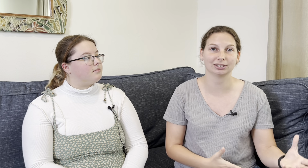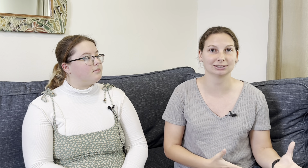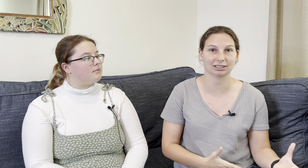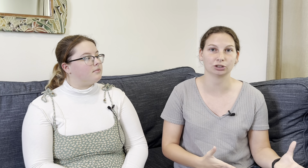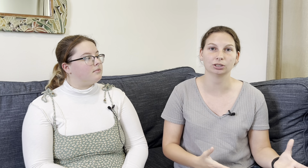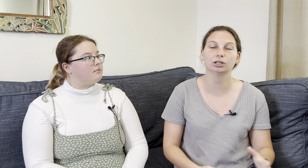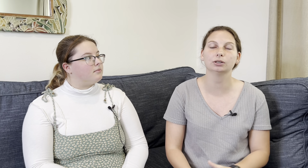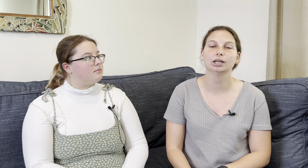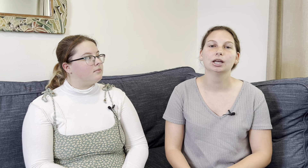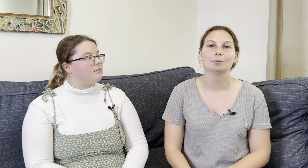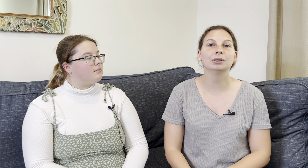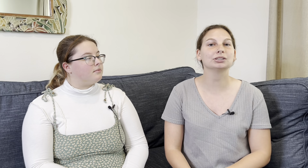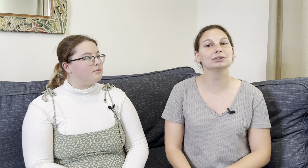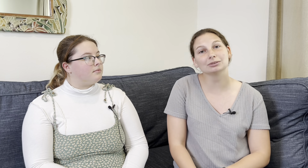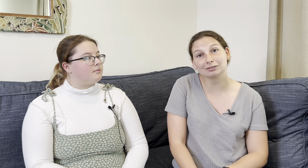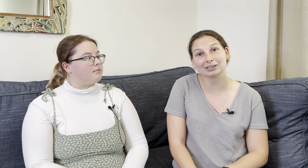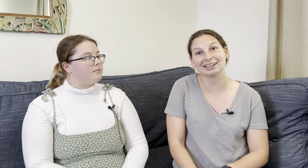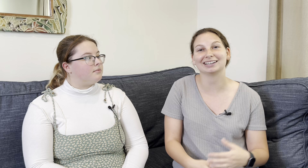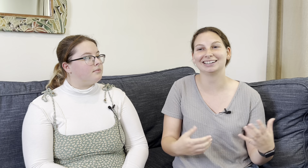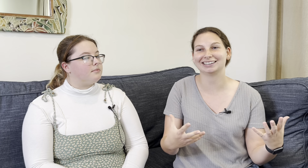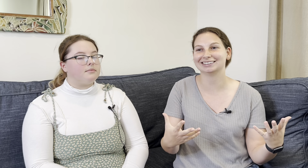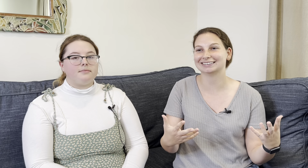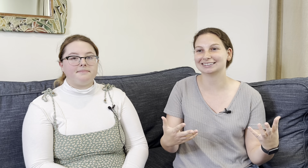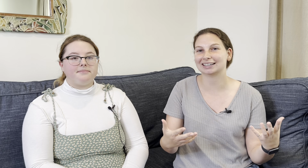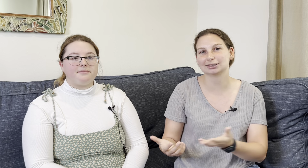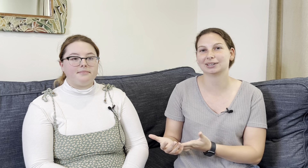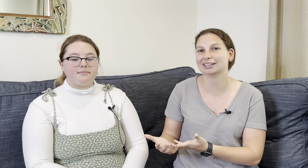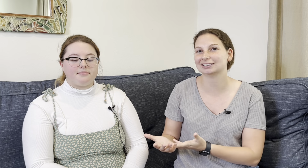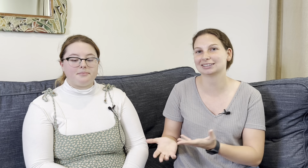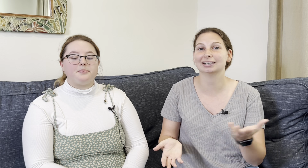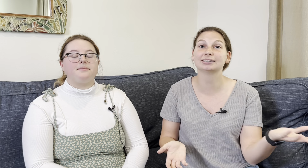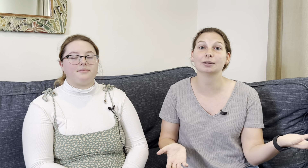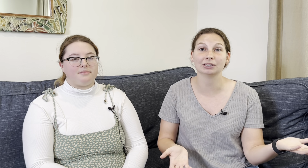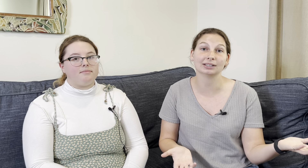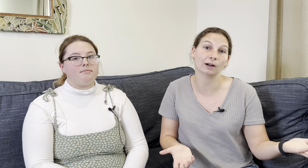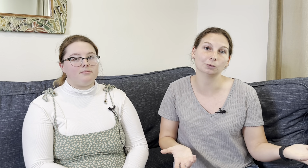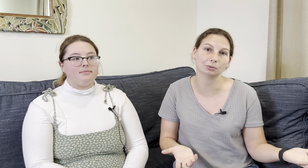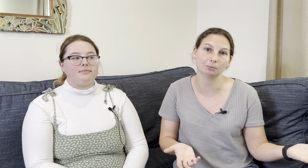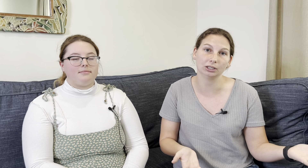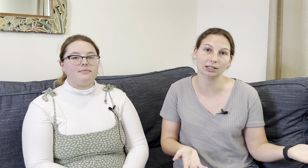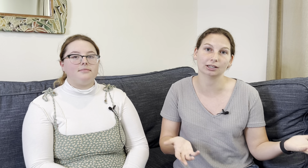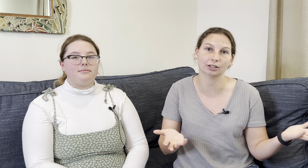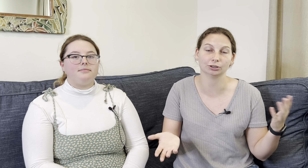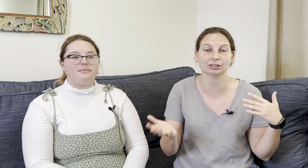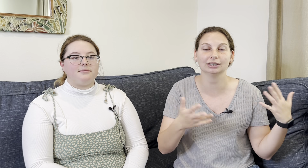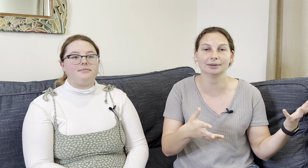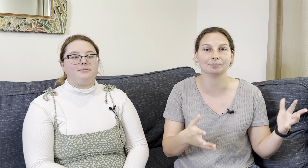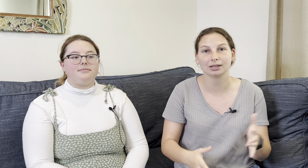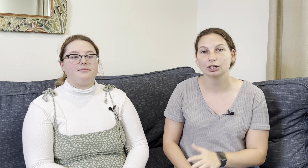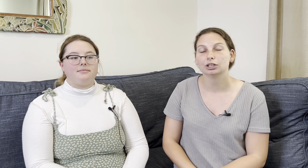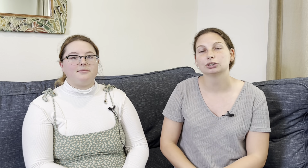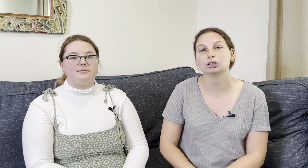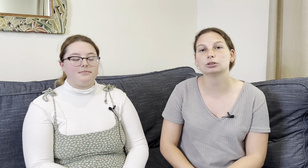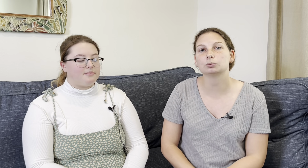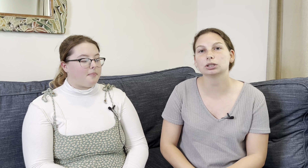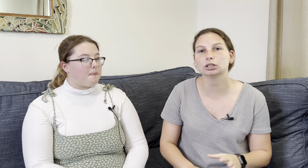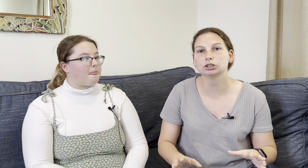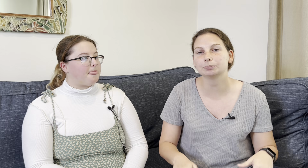that I should know? But sometimes I forget, and that's where the signs come in to help me understand them. So we're gonna jump right